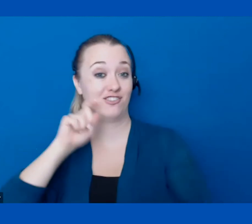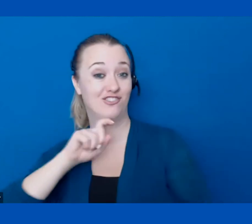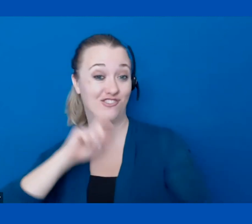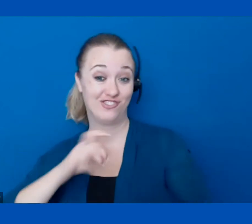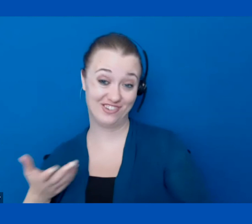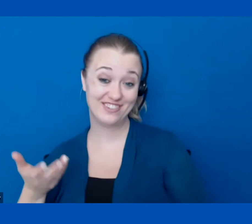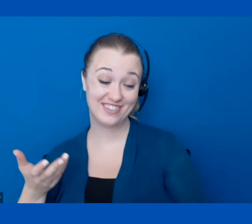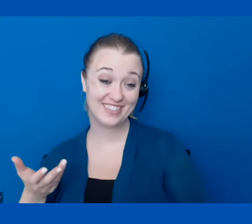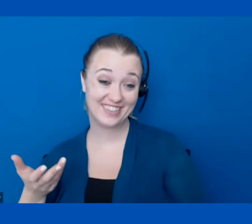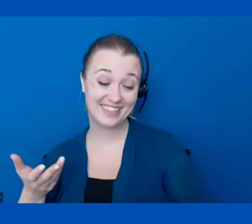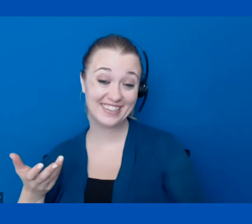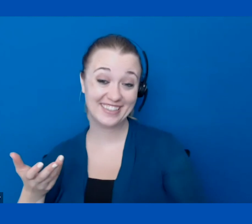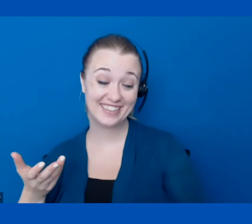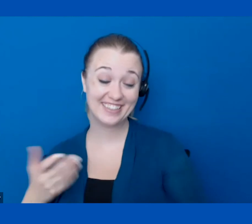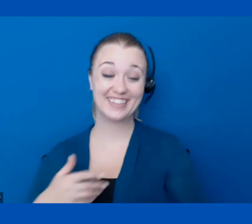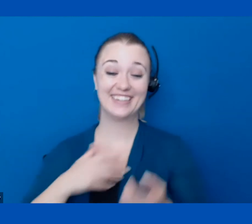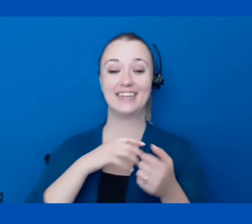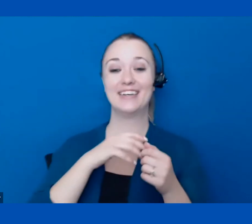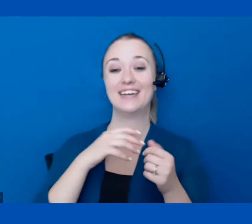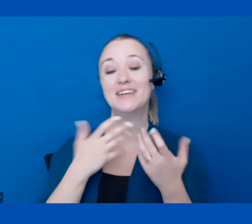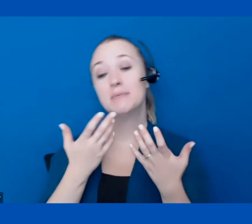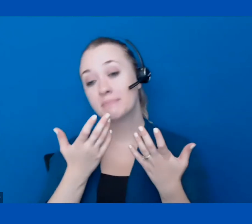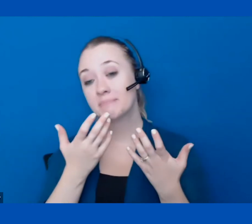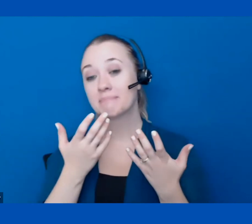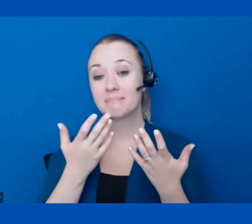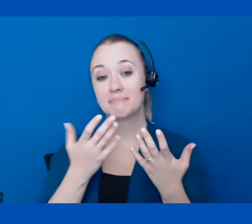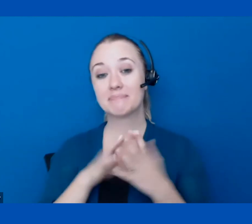And just to kind of keep things